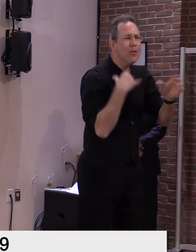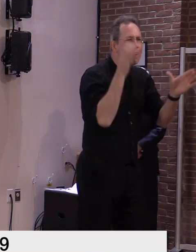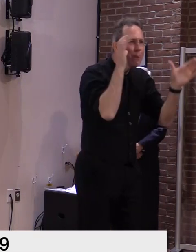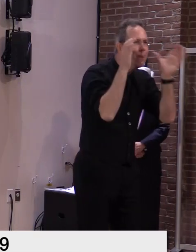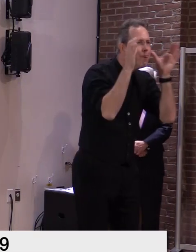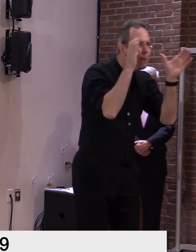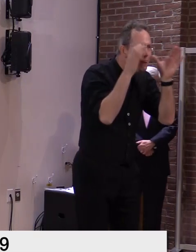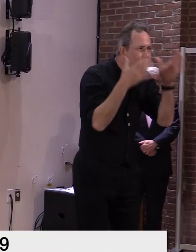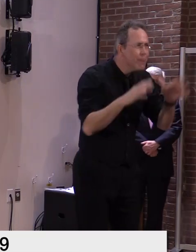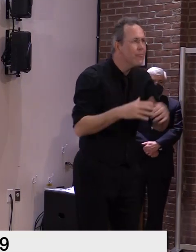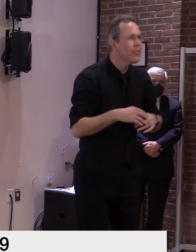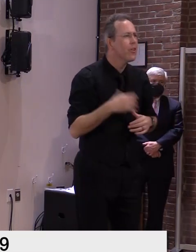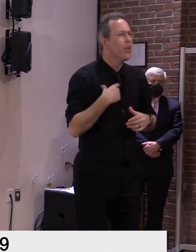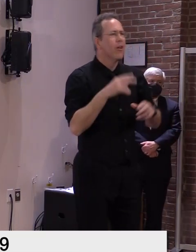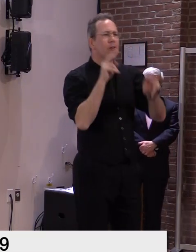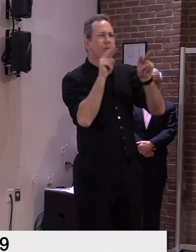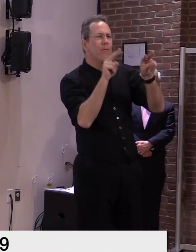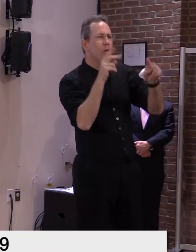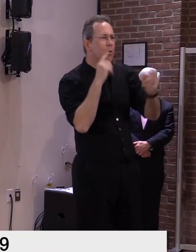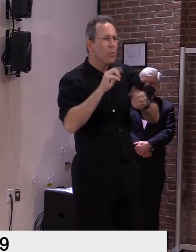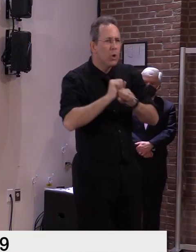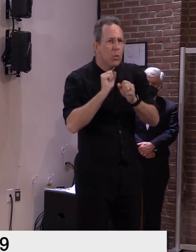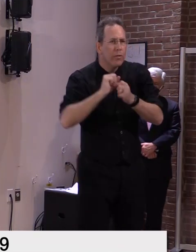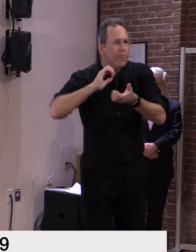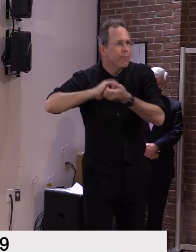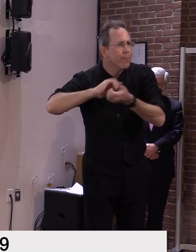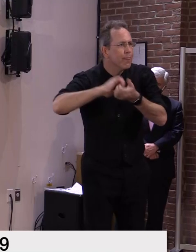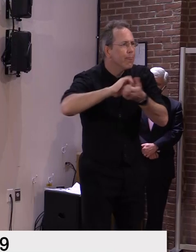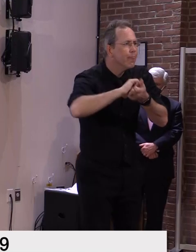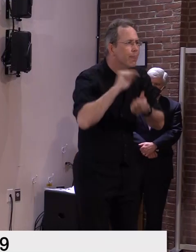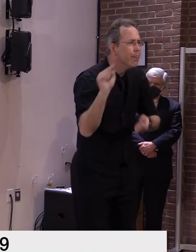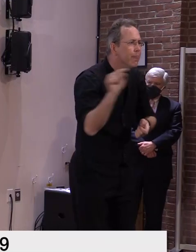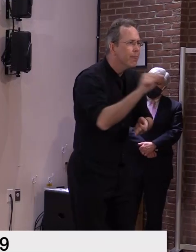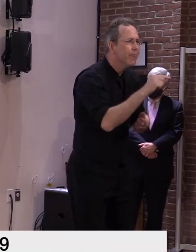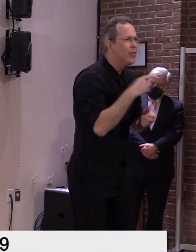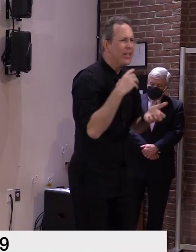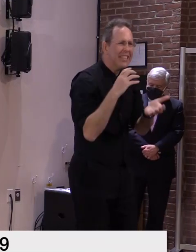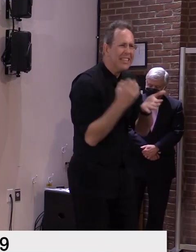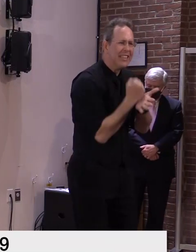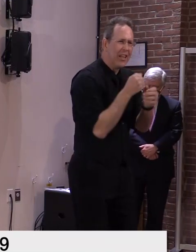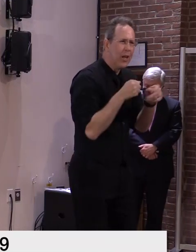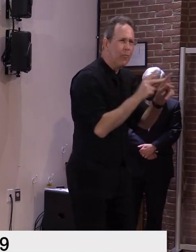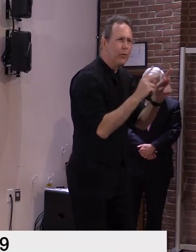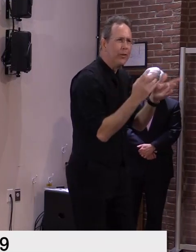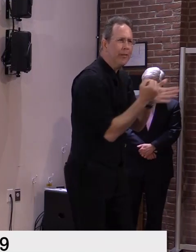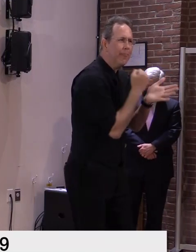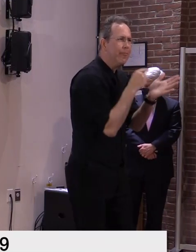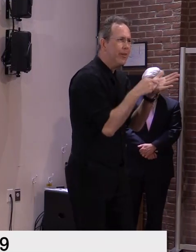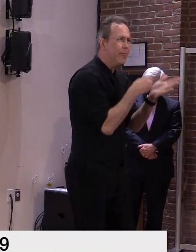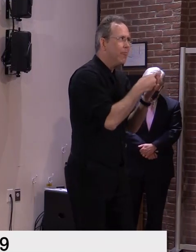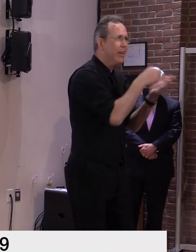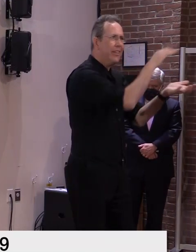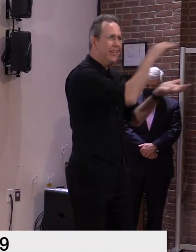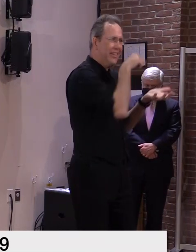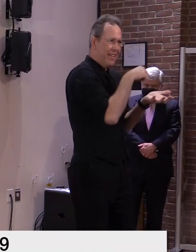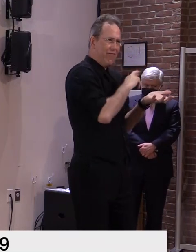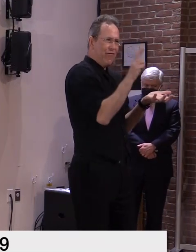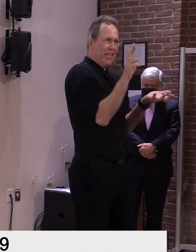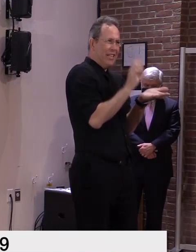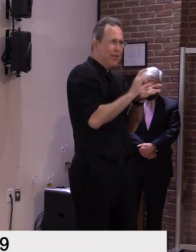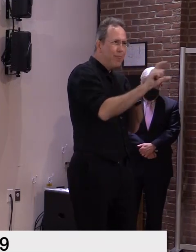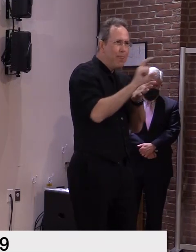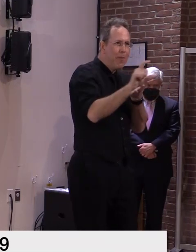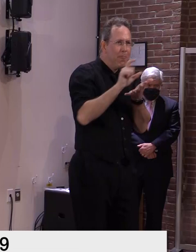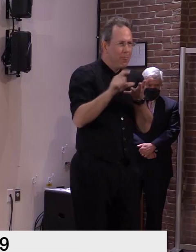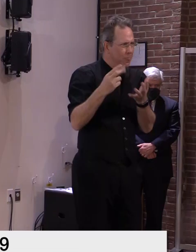advantage of this once-in-a-lifetime opportunity to make monumental and transformative investments which will